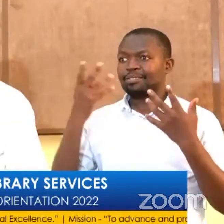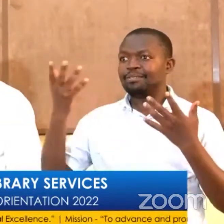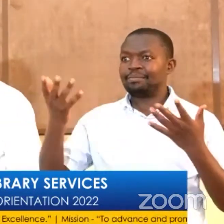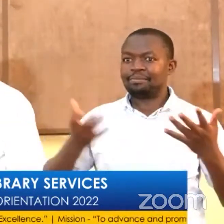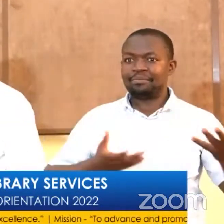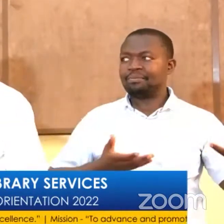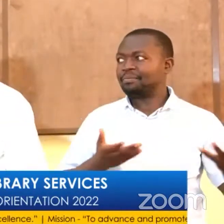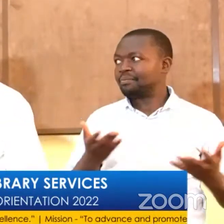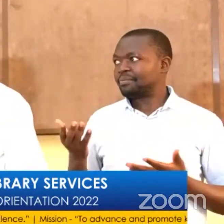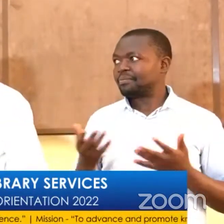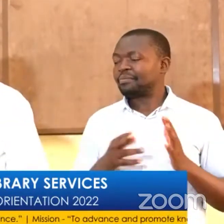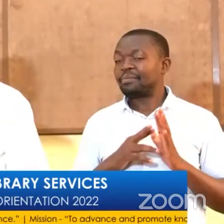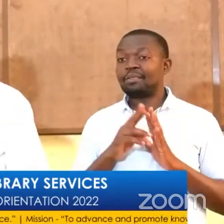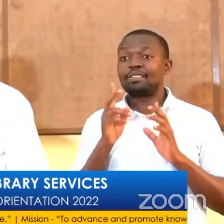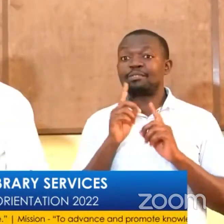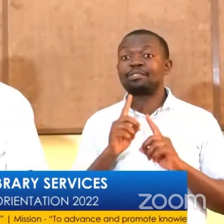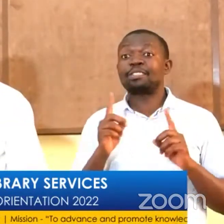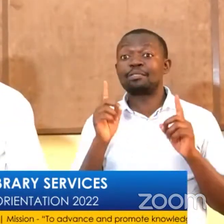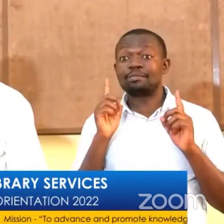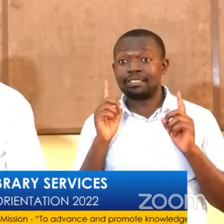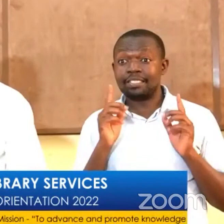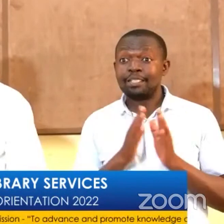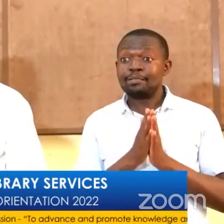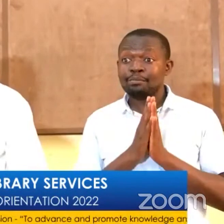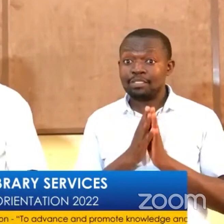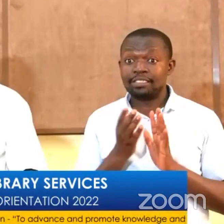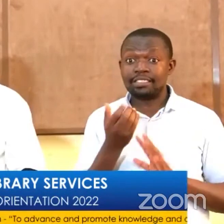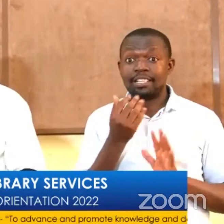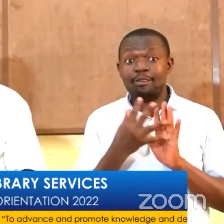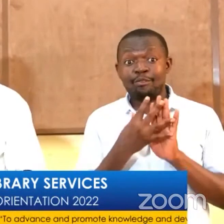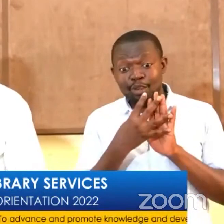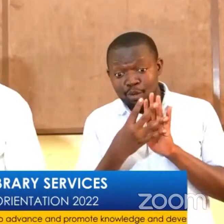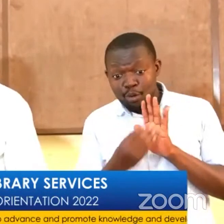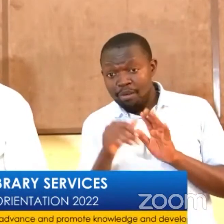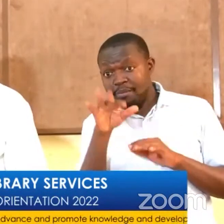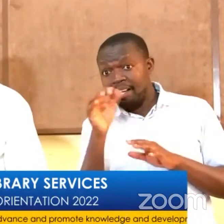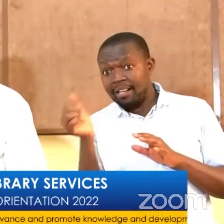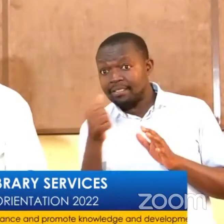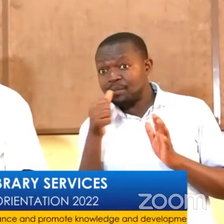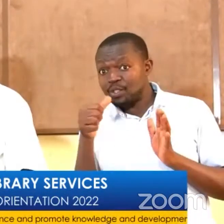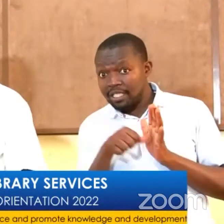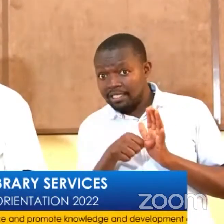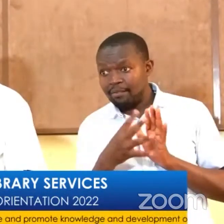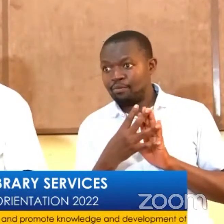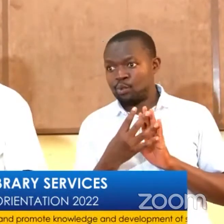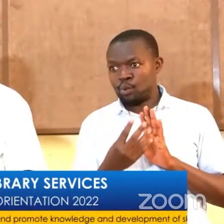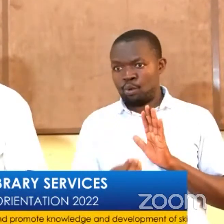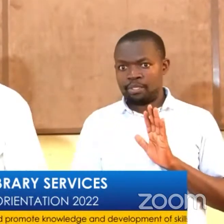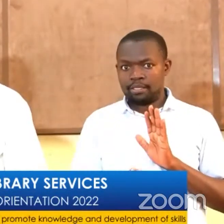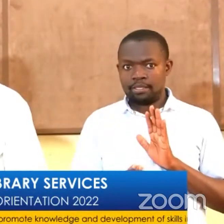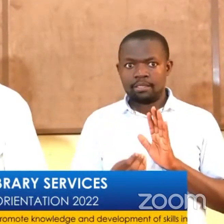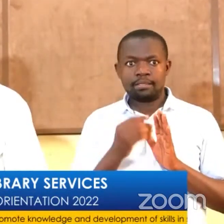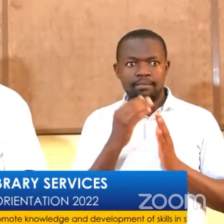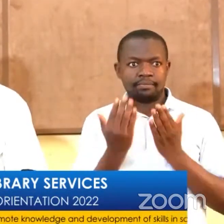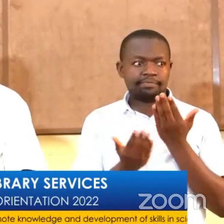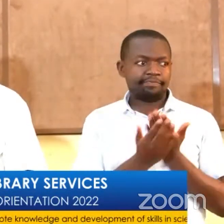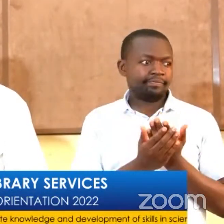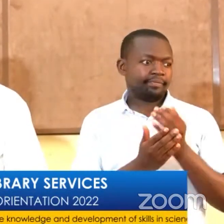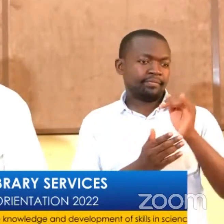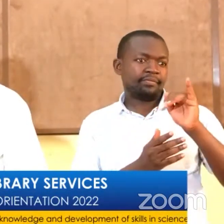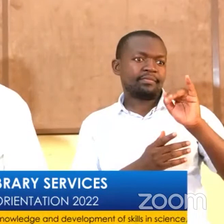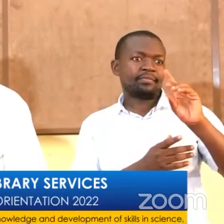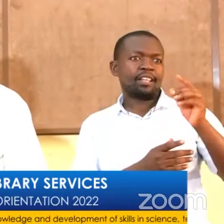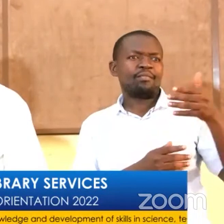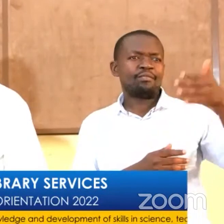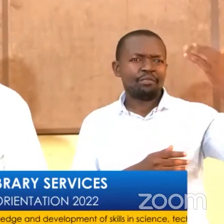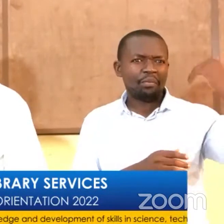behalf of the university. Get a photocopy of your admission letter, put it together with your ID from your former